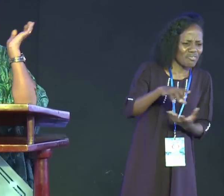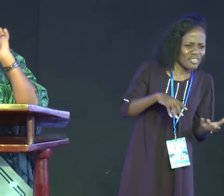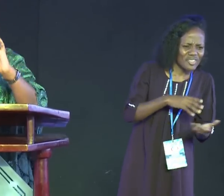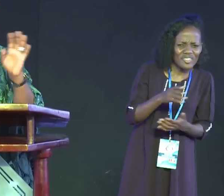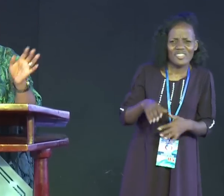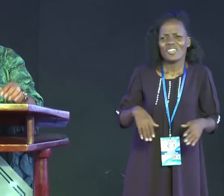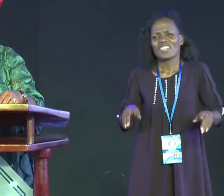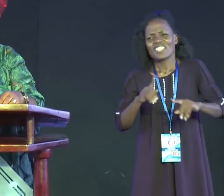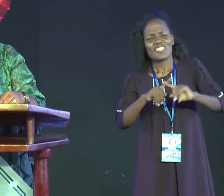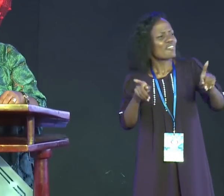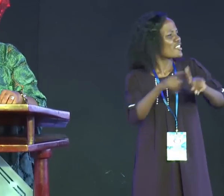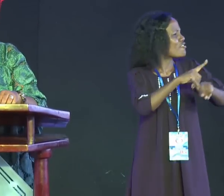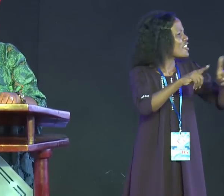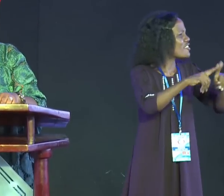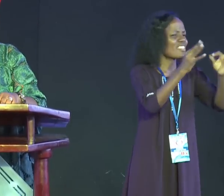standing.